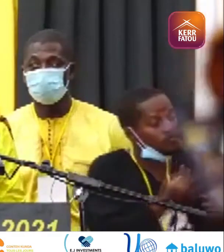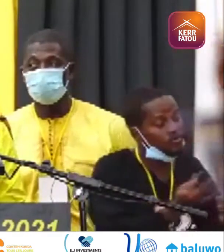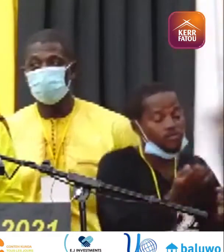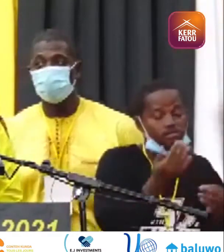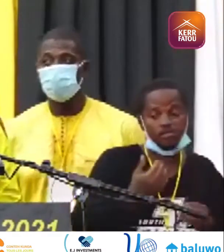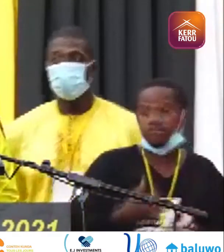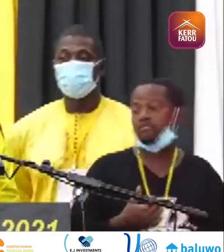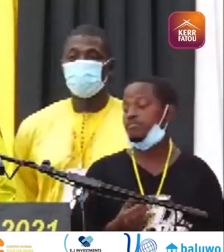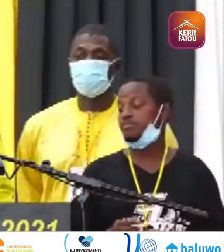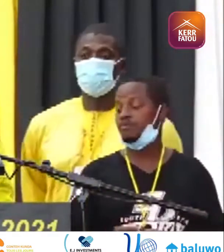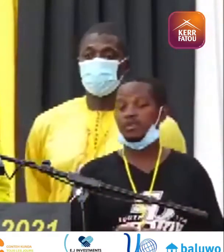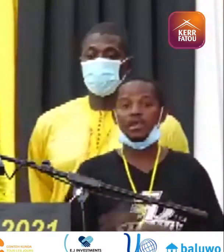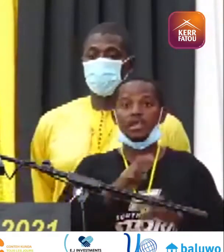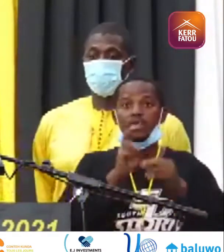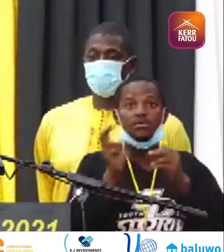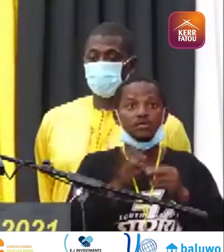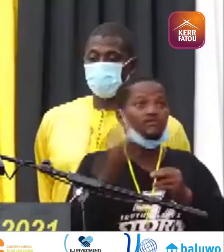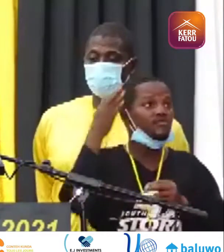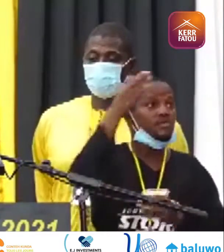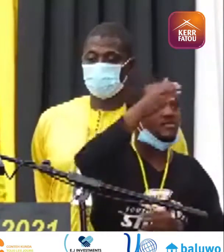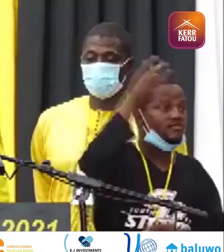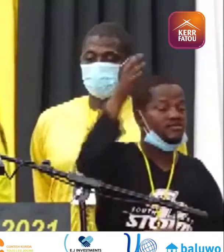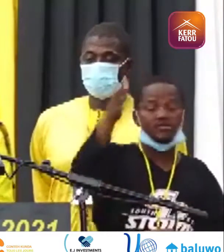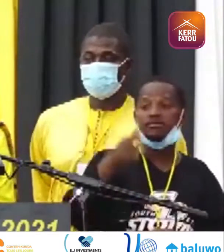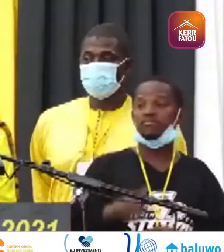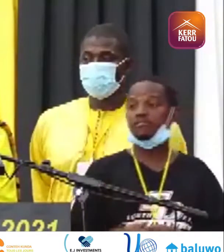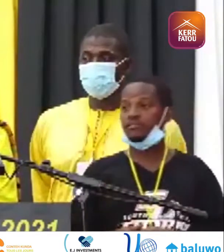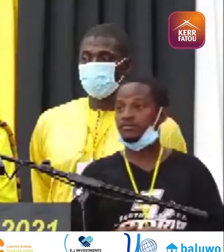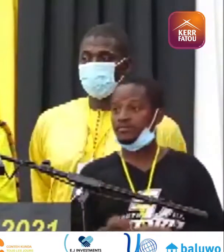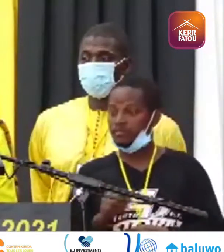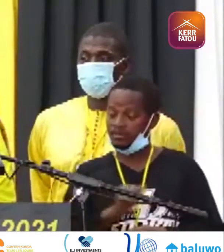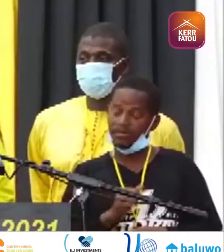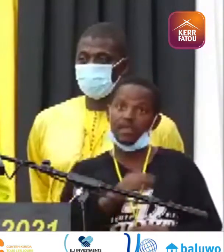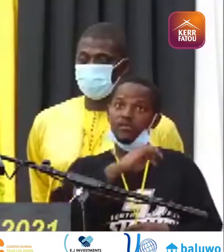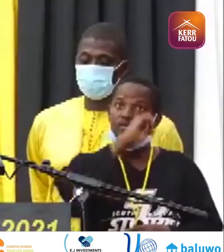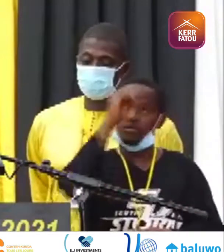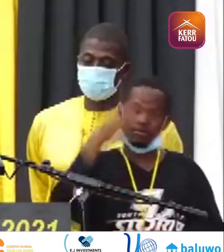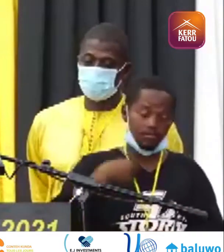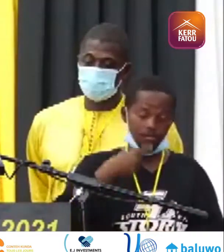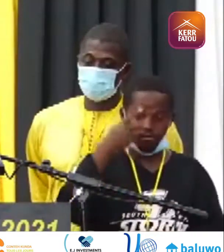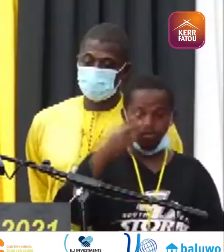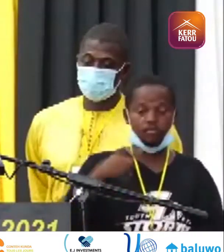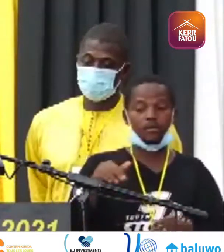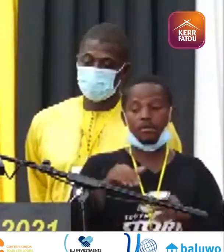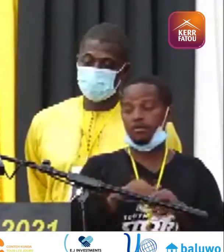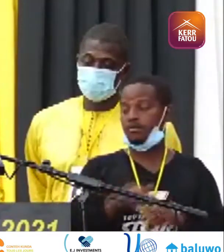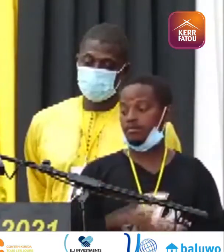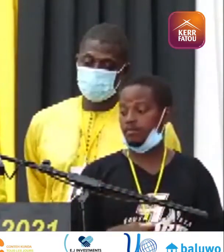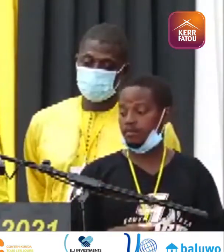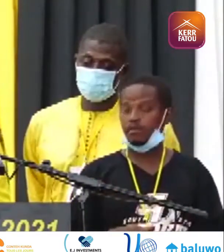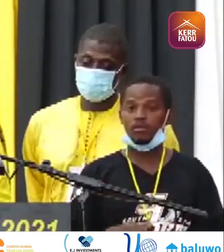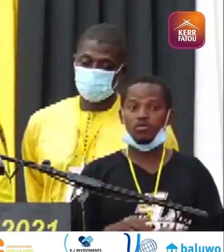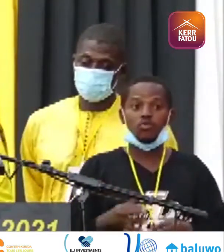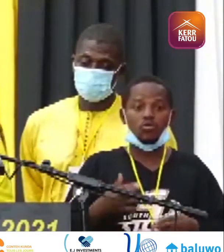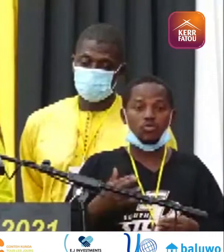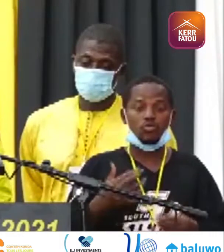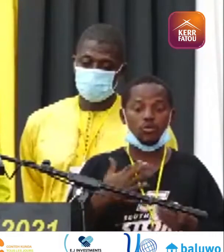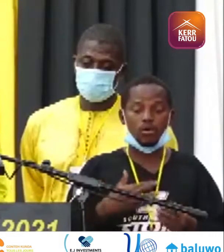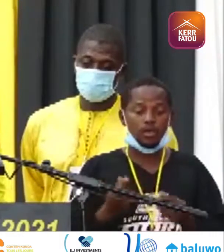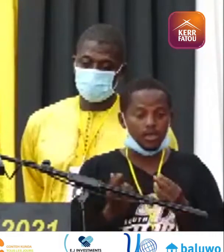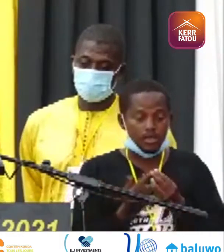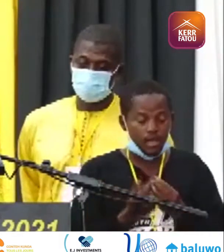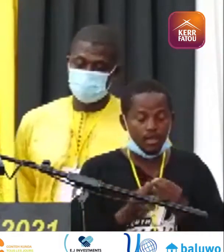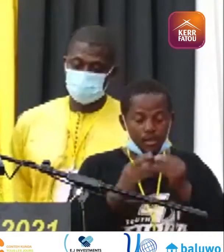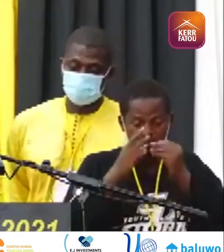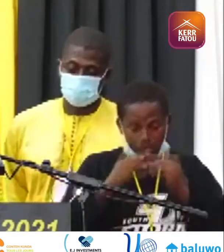work, international visits, particularly to our diaspora families, human resources and